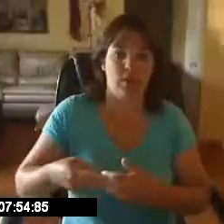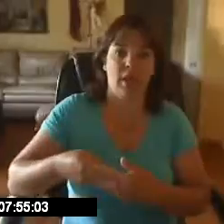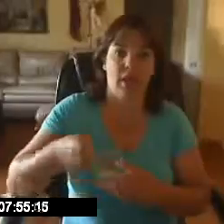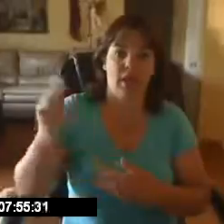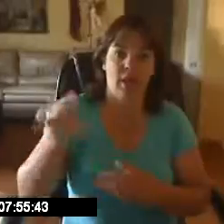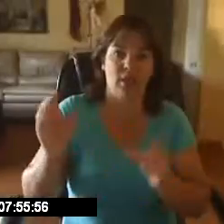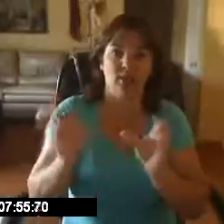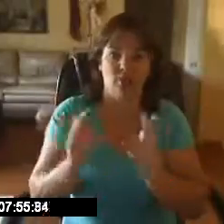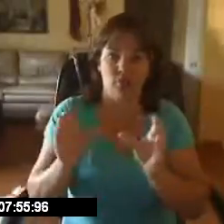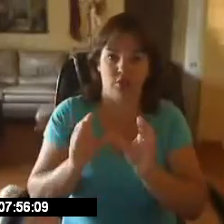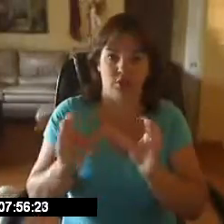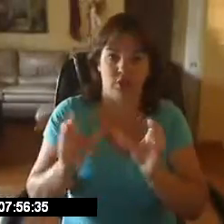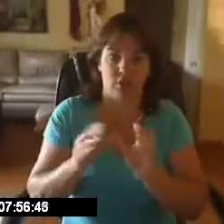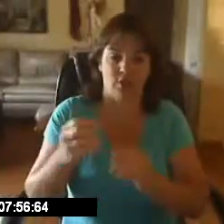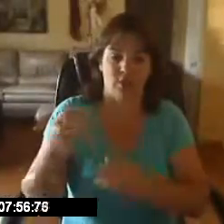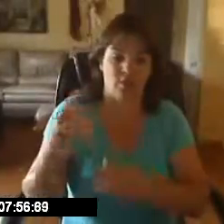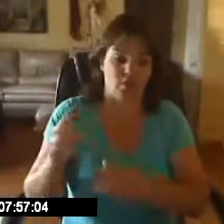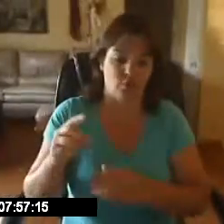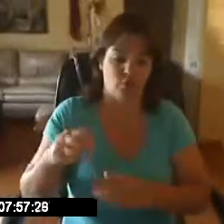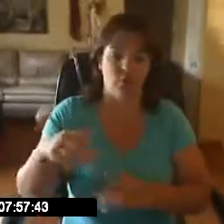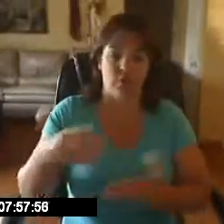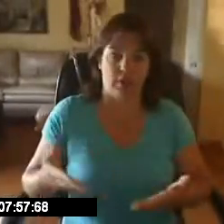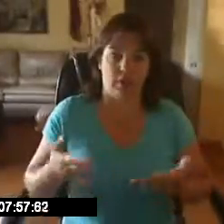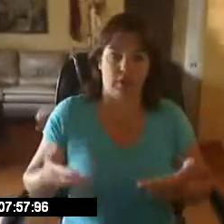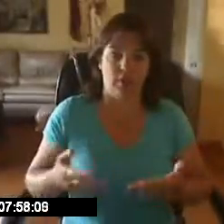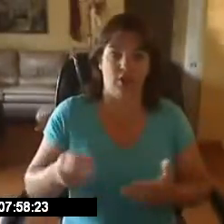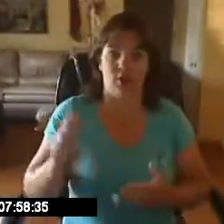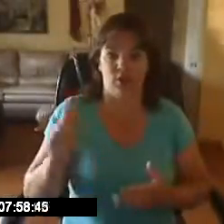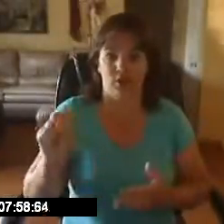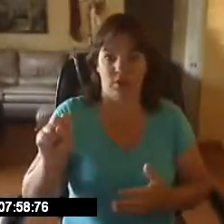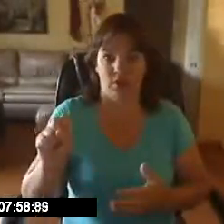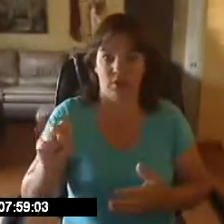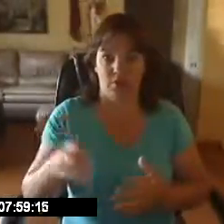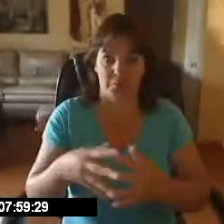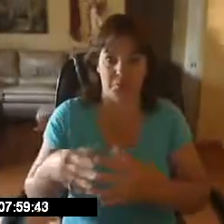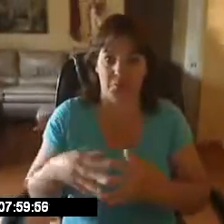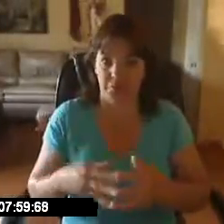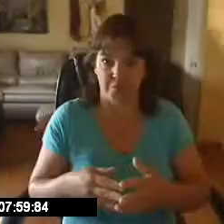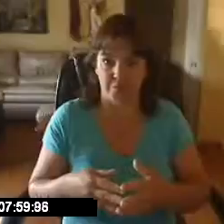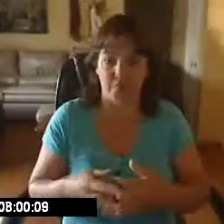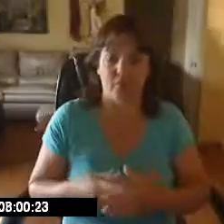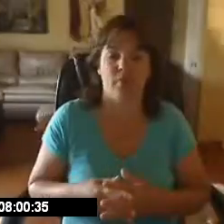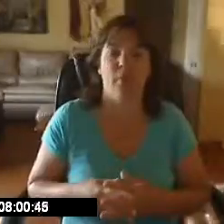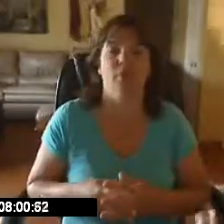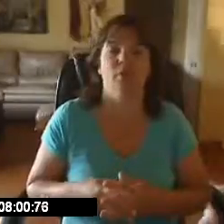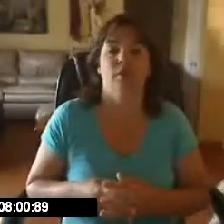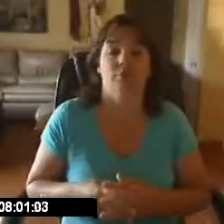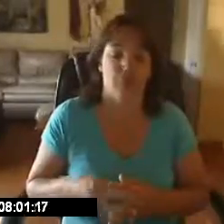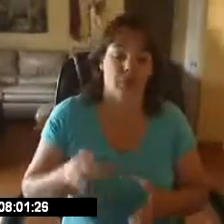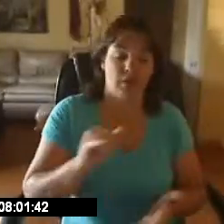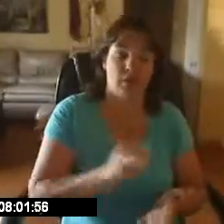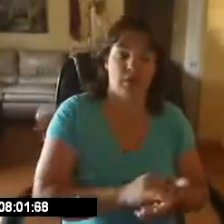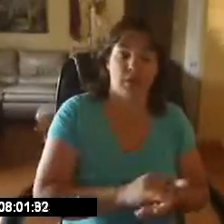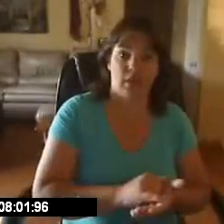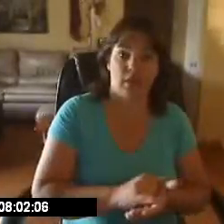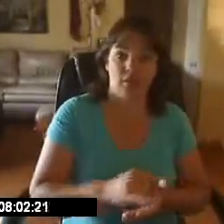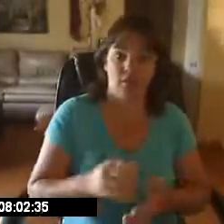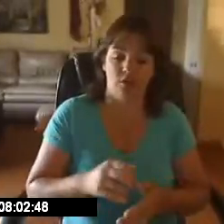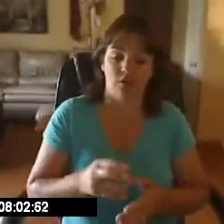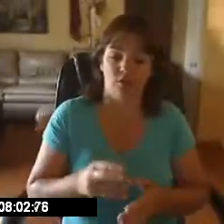interpreters here in the United States, in most states. Okay? So that's some general